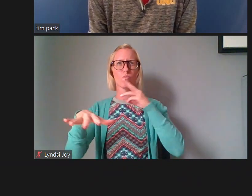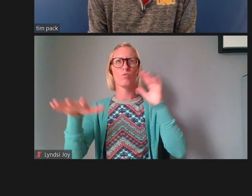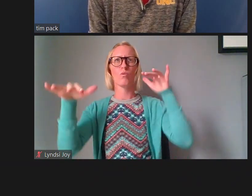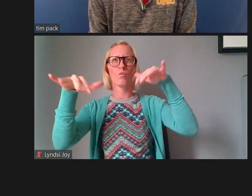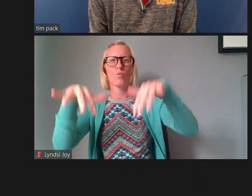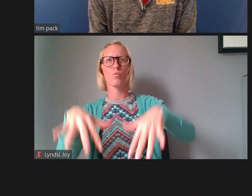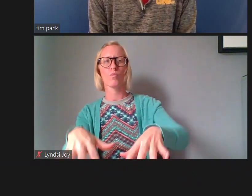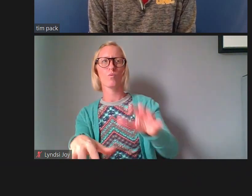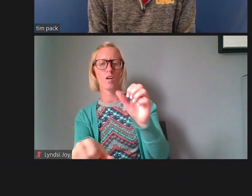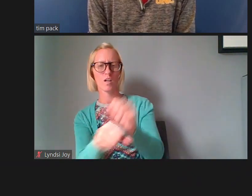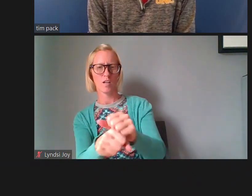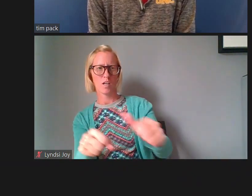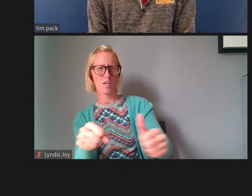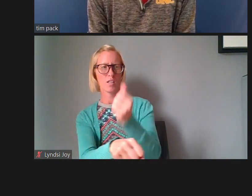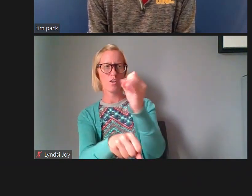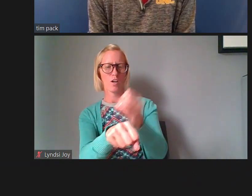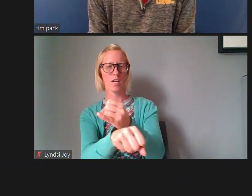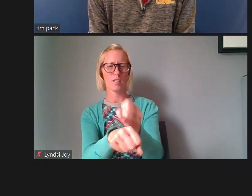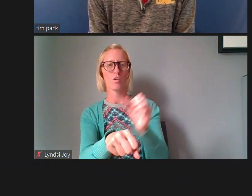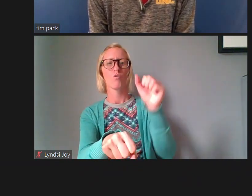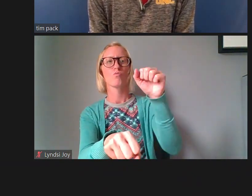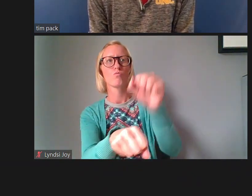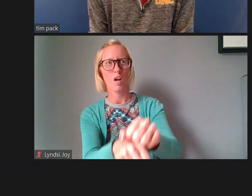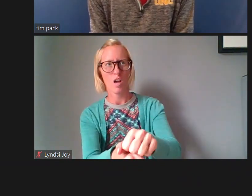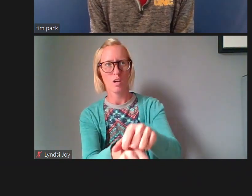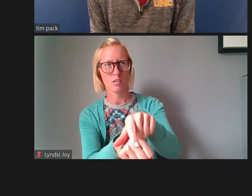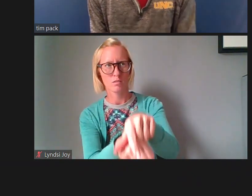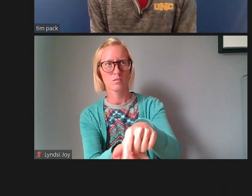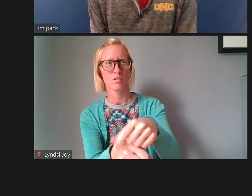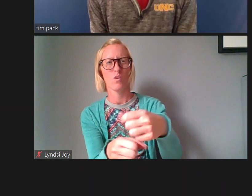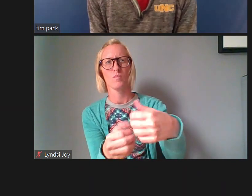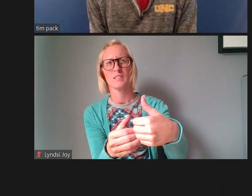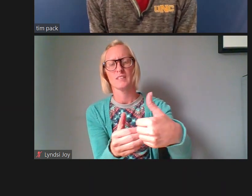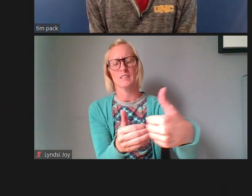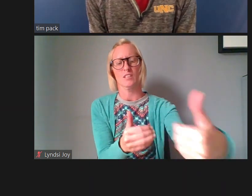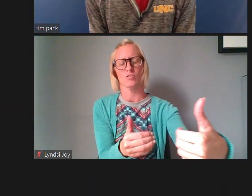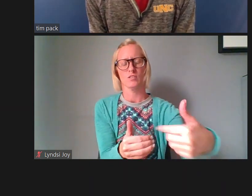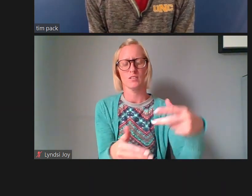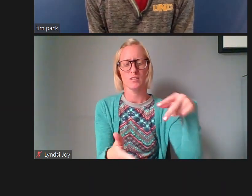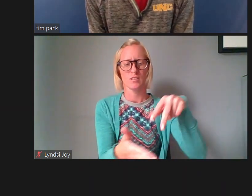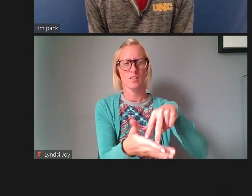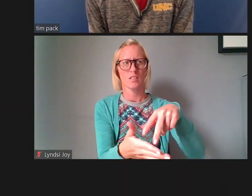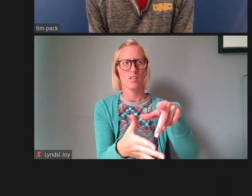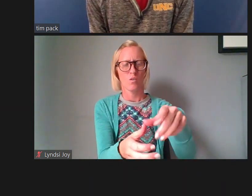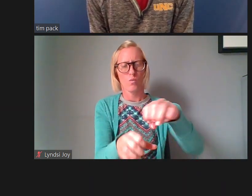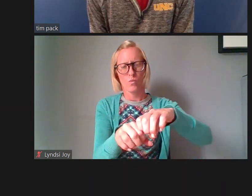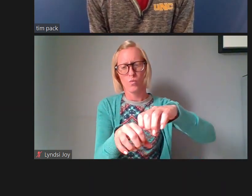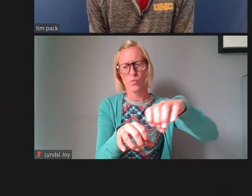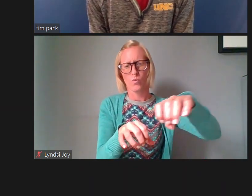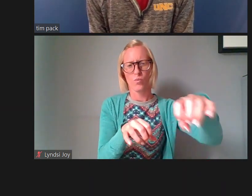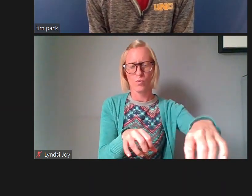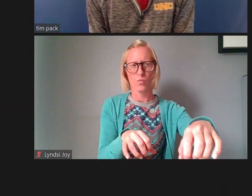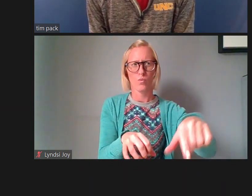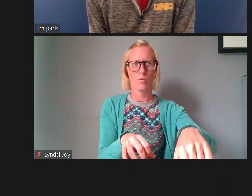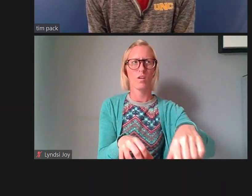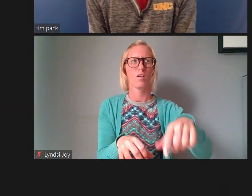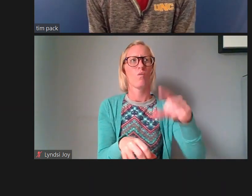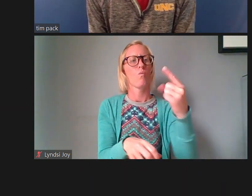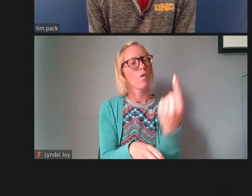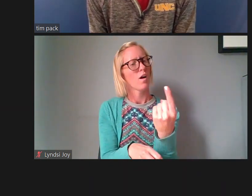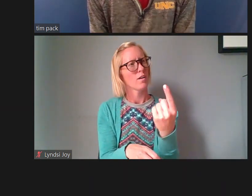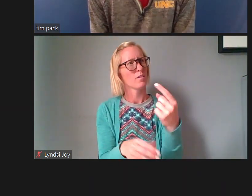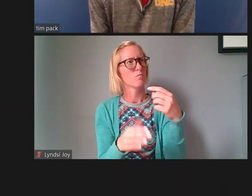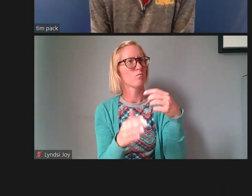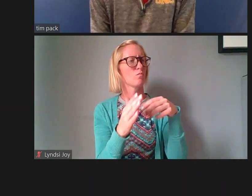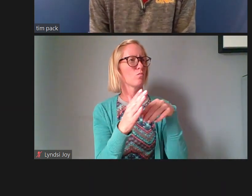a rock, almost detached, standing like a fort, facing them across the green with one bold pink bastion.